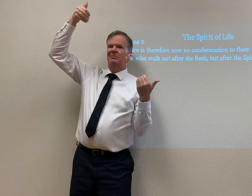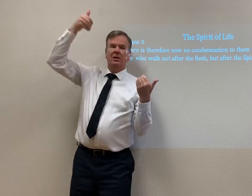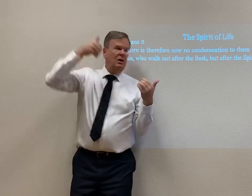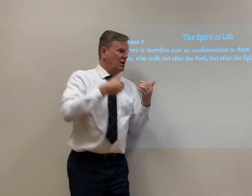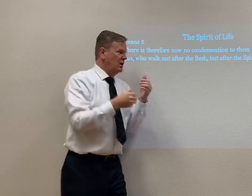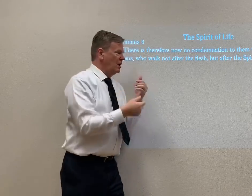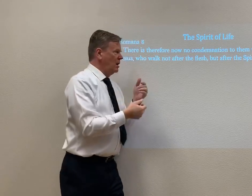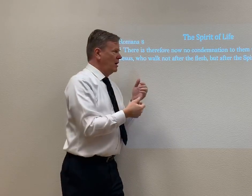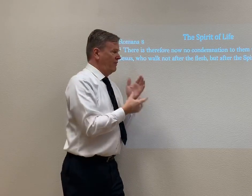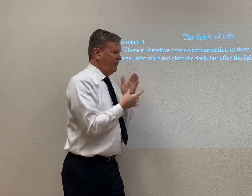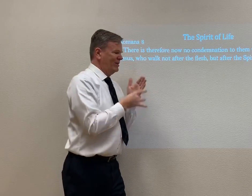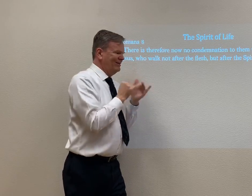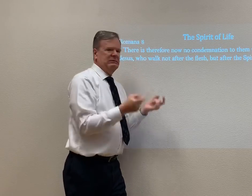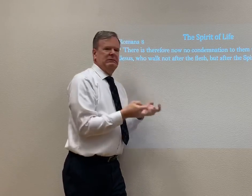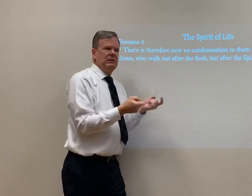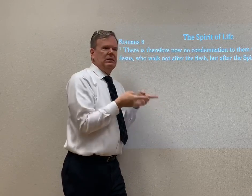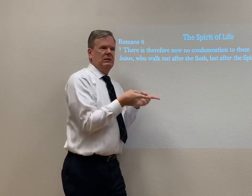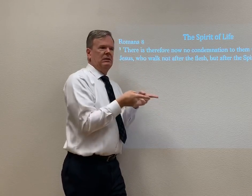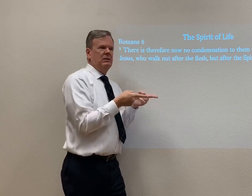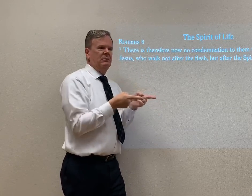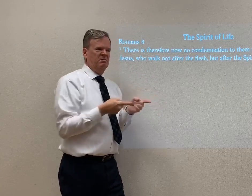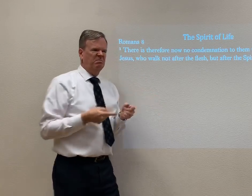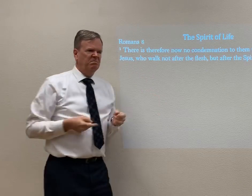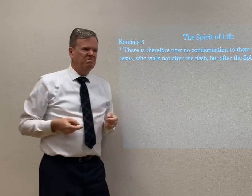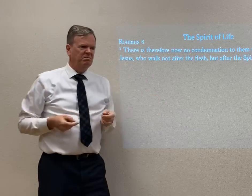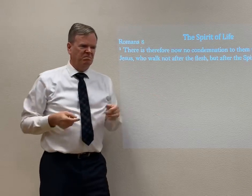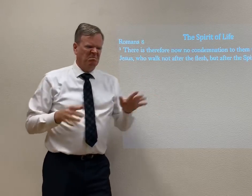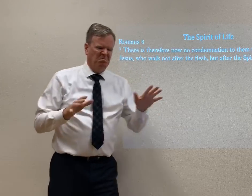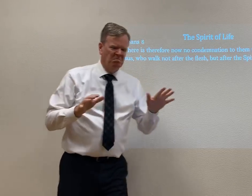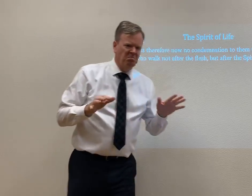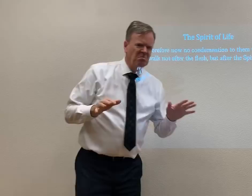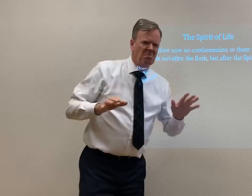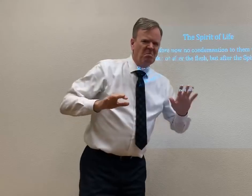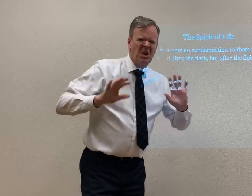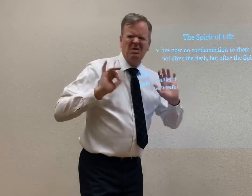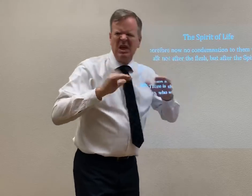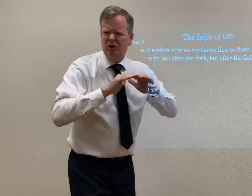flesh, there is condemnation. Because if you do it to your own flesh, there is sin.